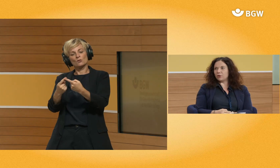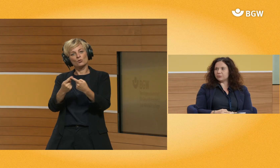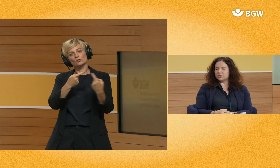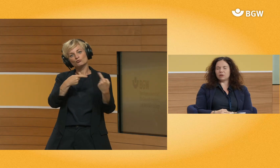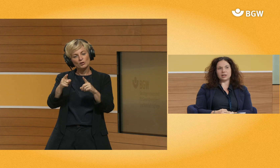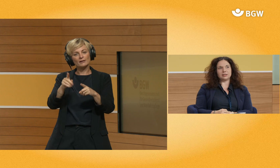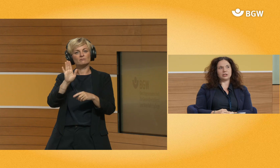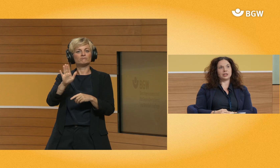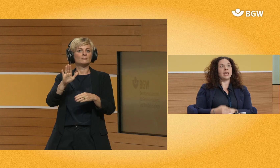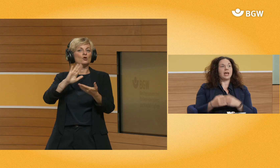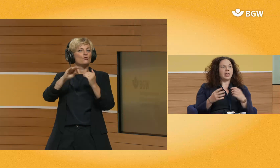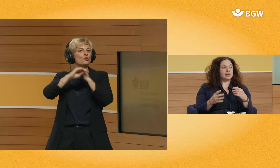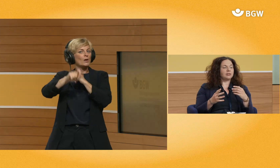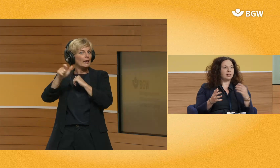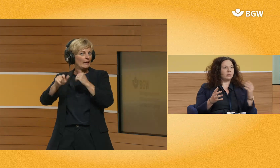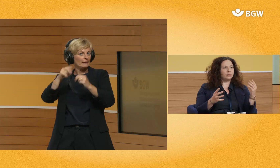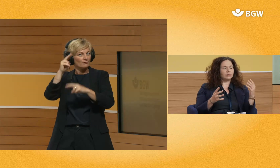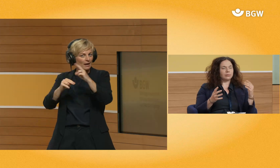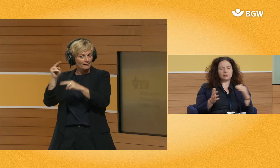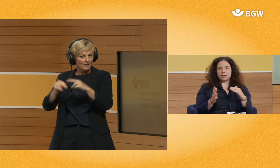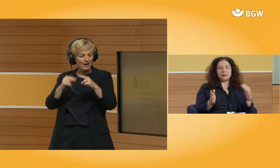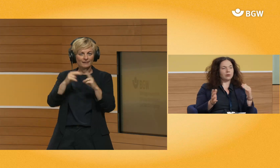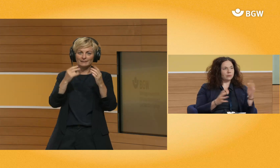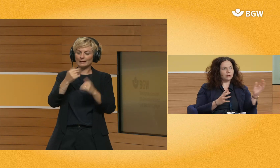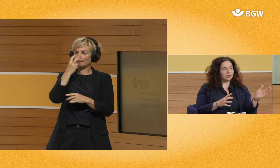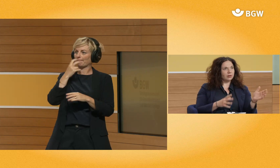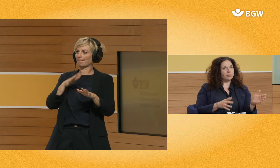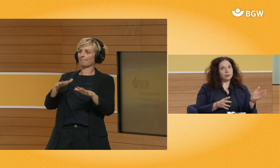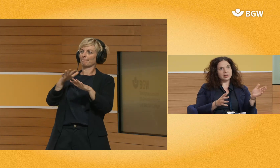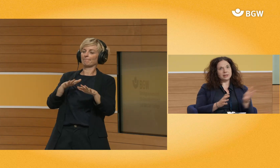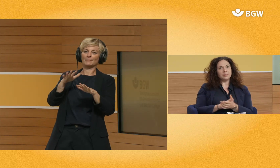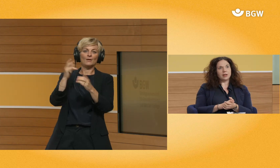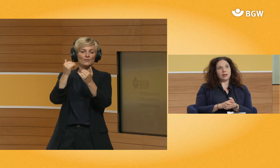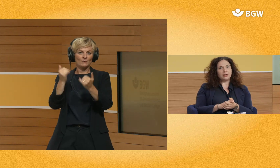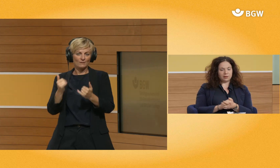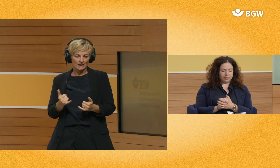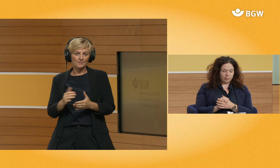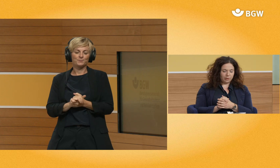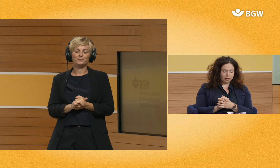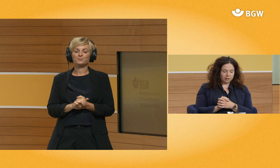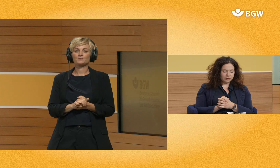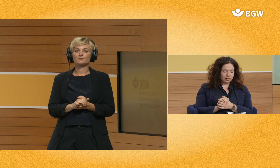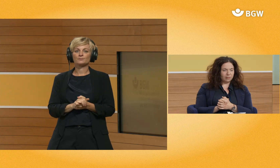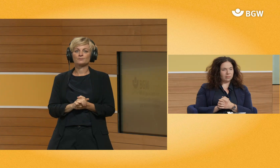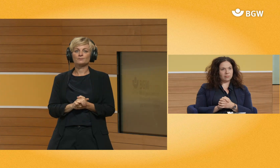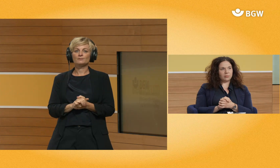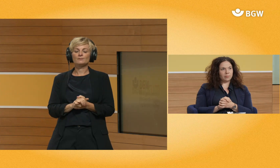get involved in the organization. And today I'm going to focus on the onboarding.